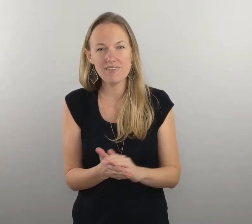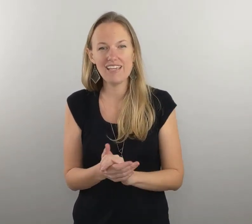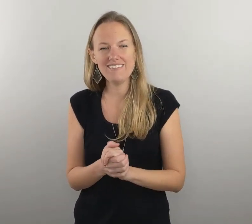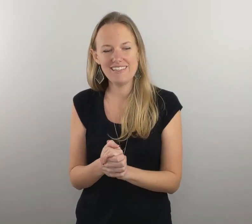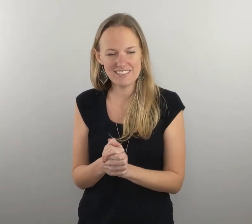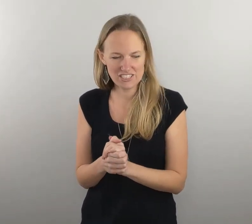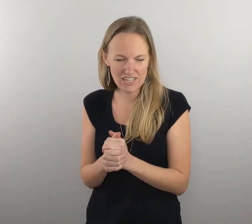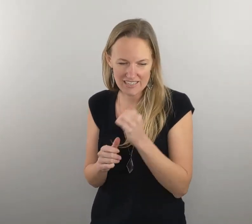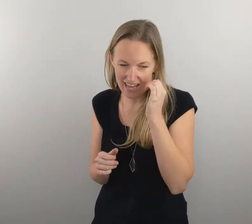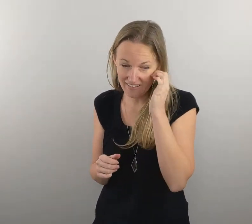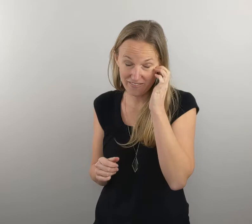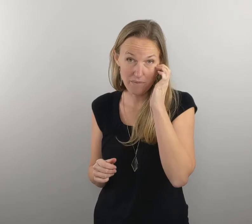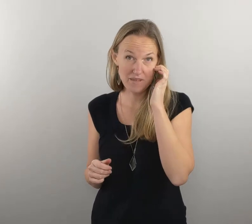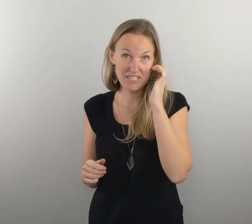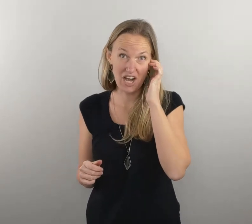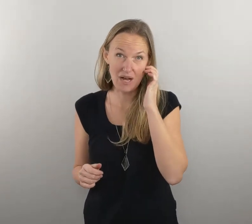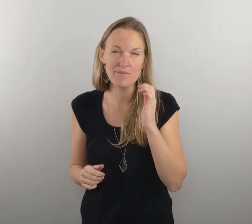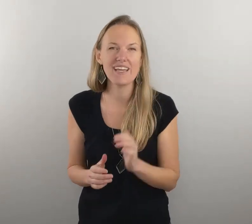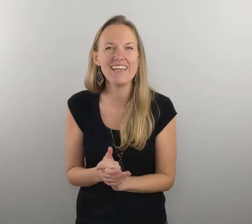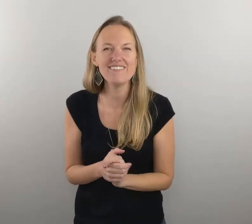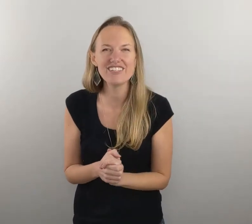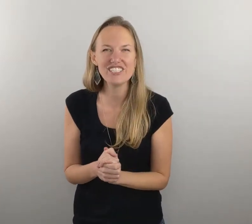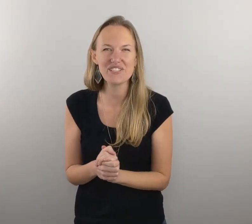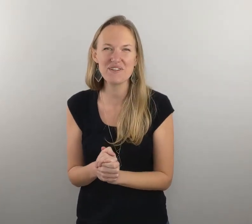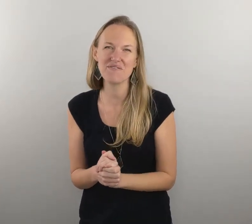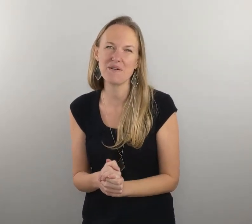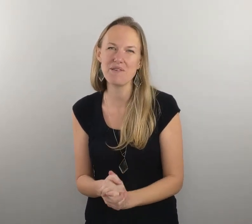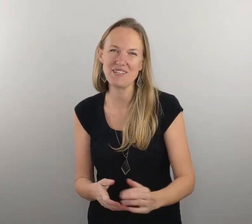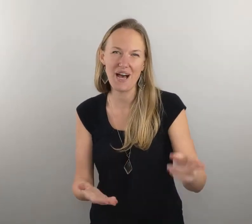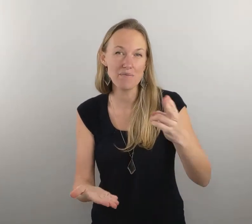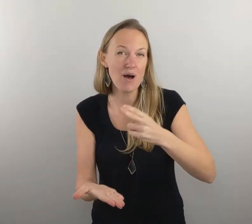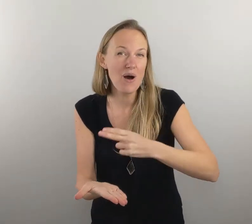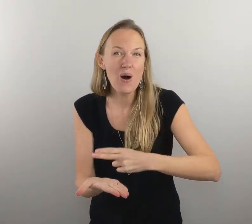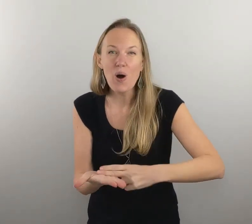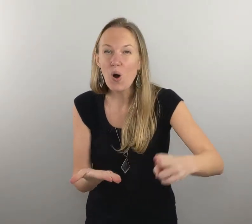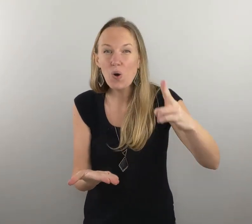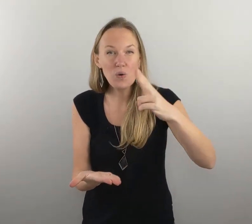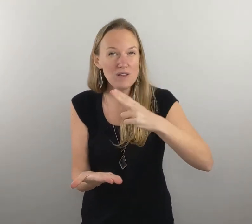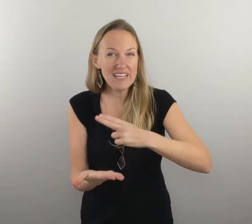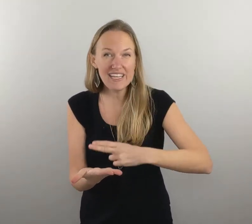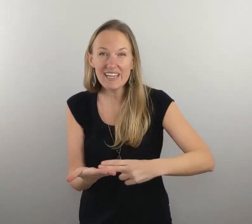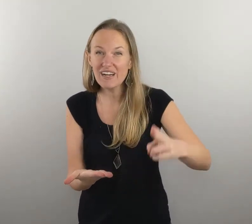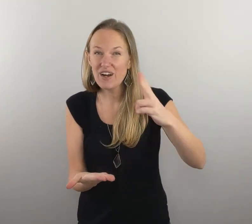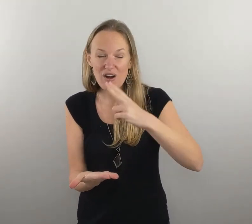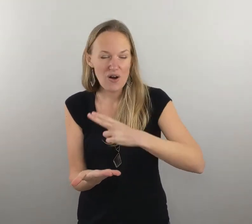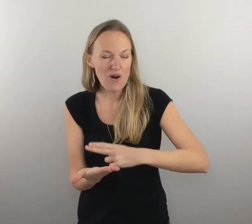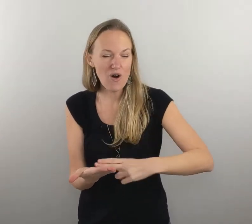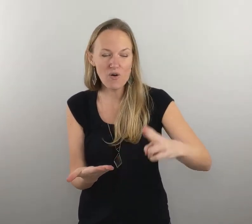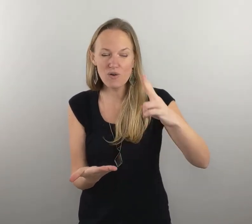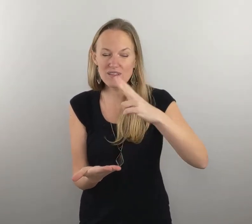Okay, let's try that from the top. Okay, verse 3 from the top. Holy,